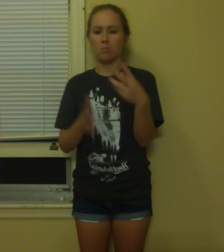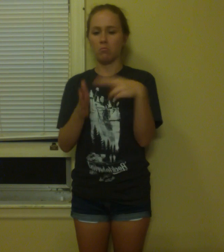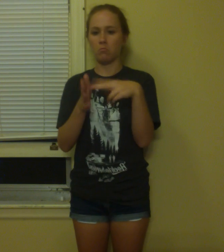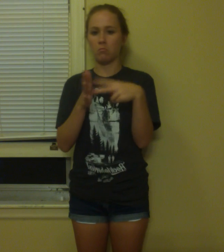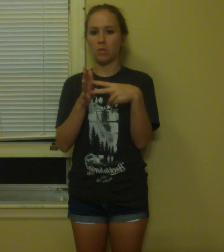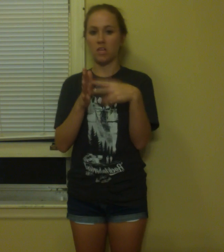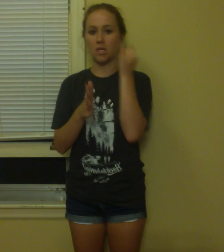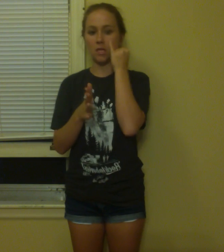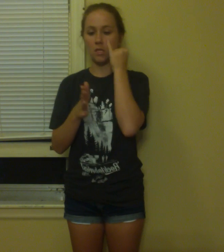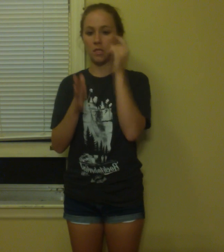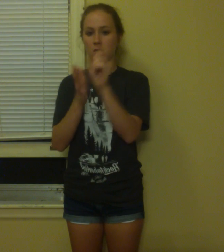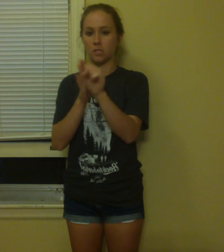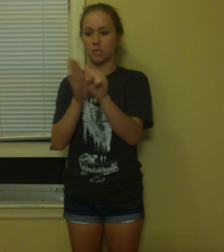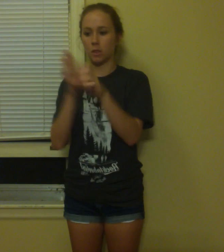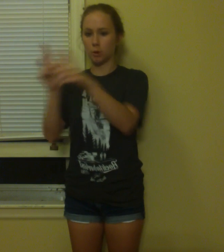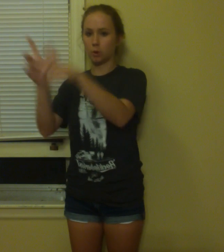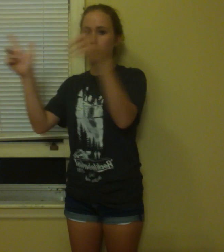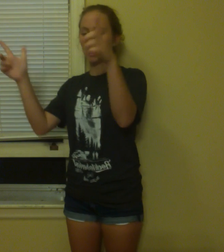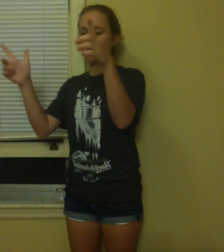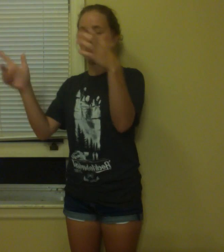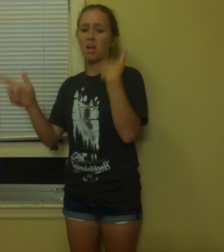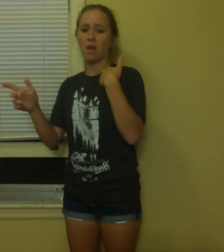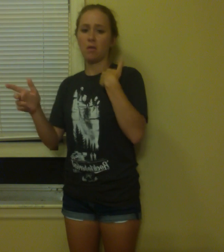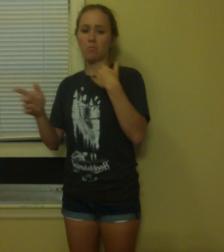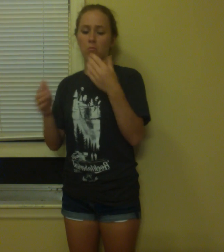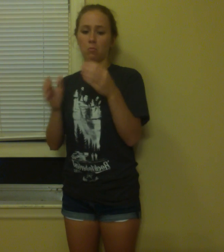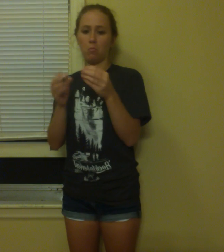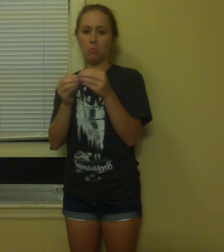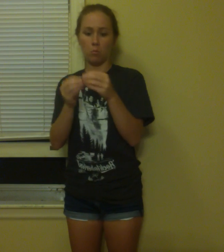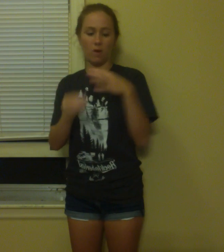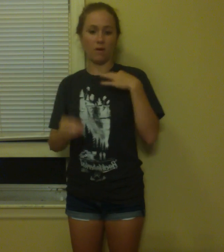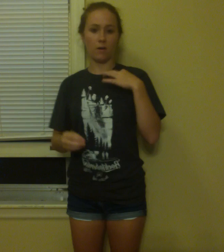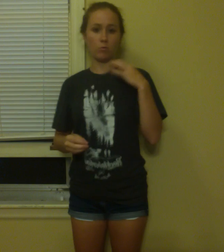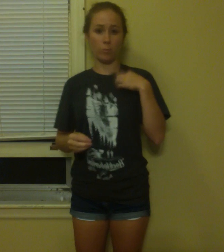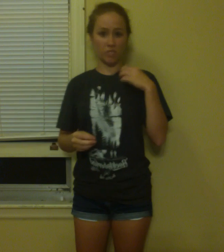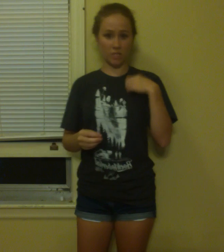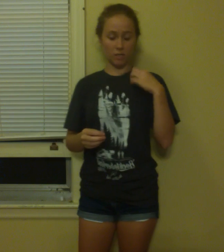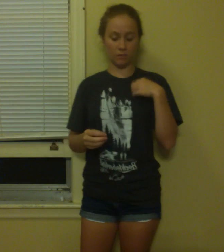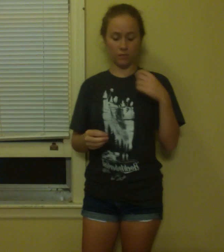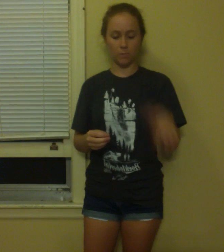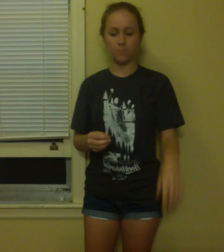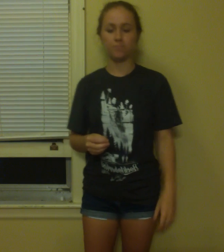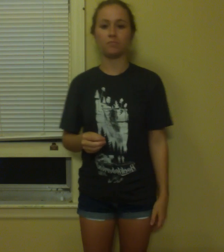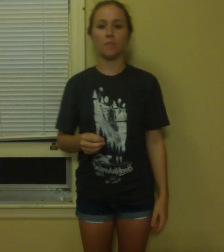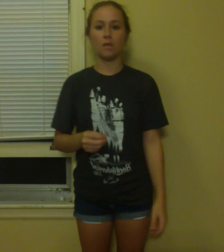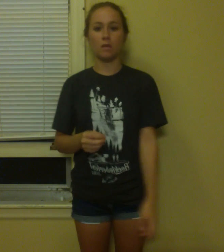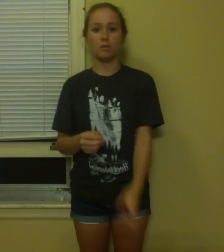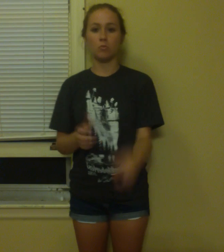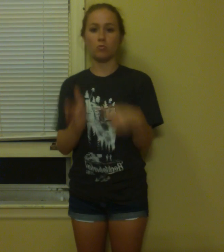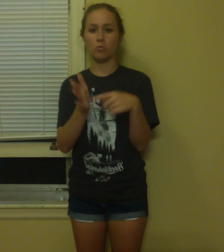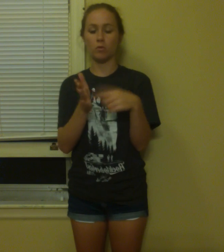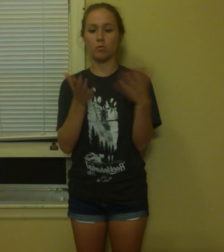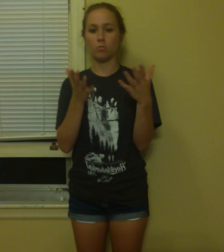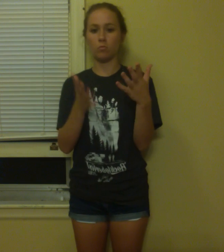old, a U.S. citizen, and you need to have lived in the state that you are representing. And so that's kind of